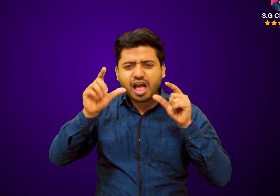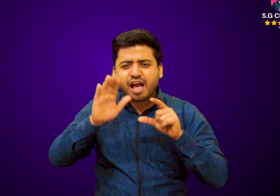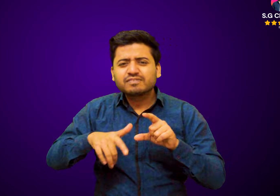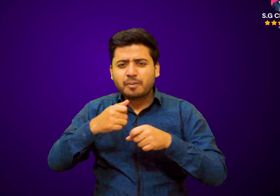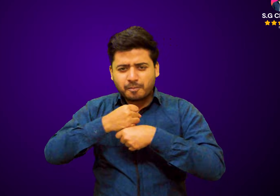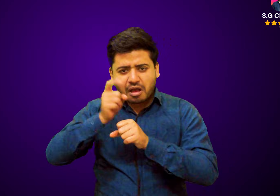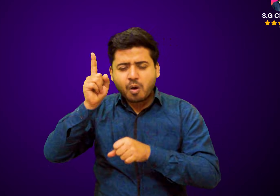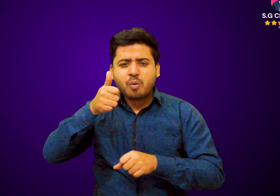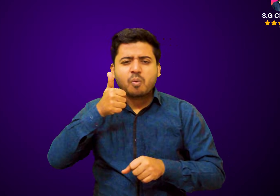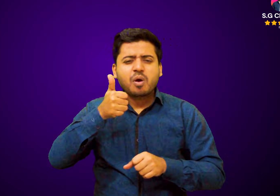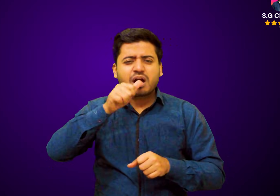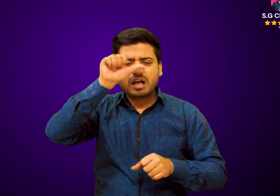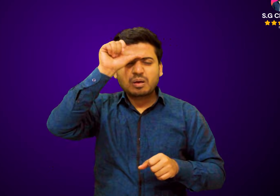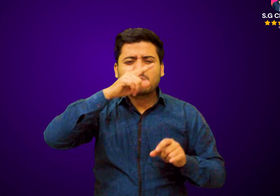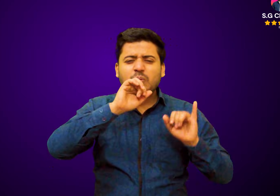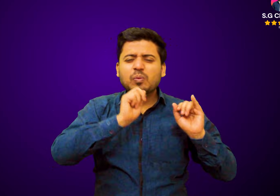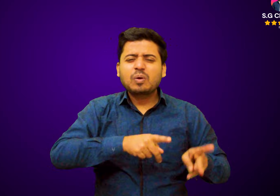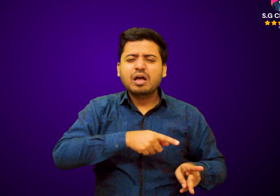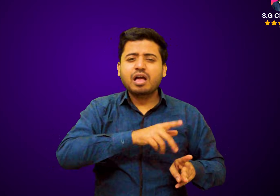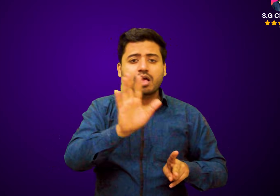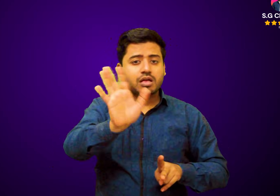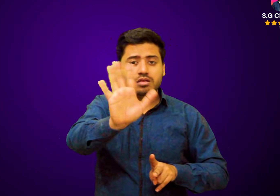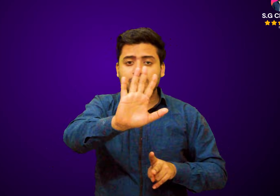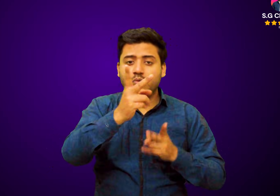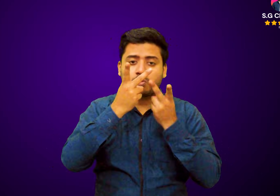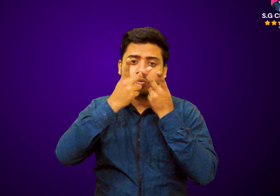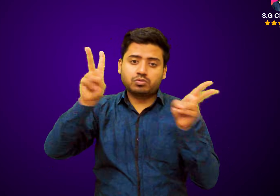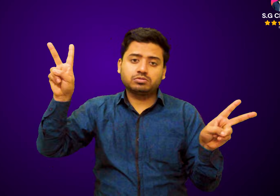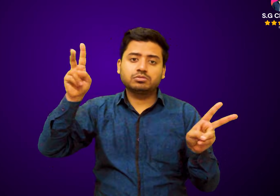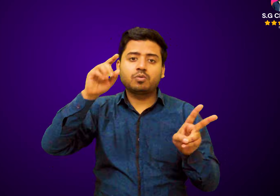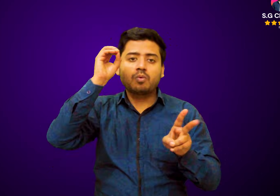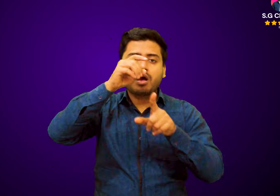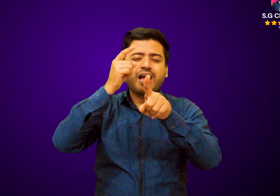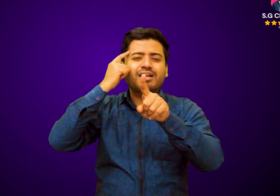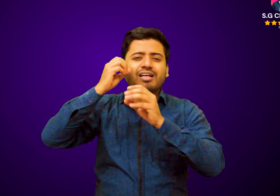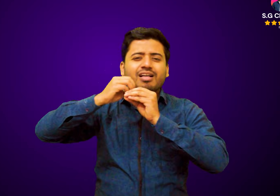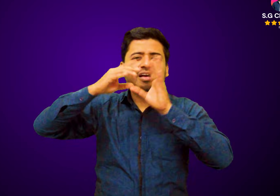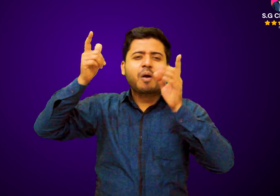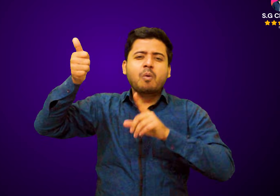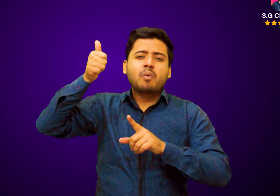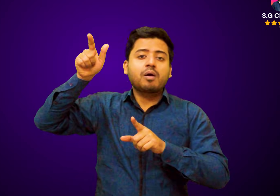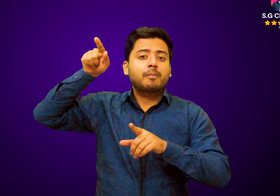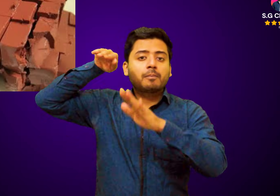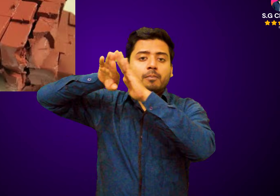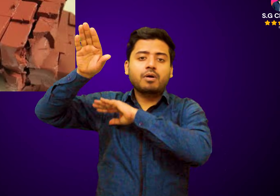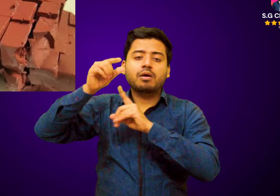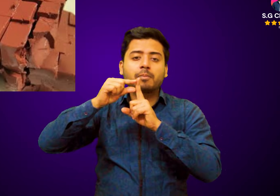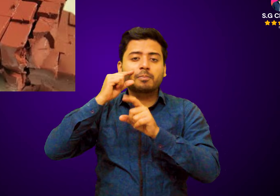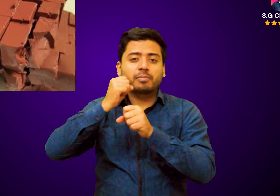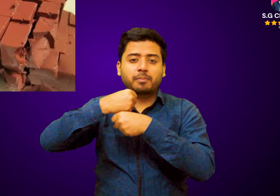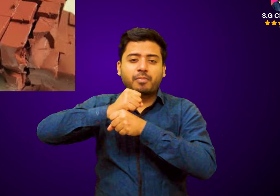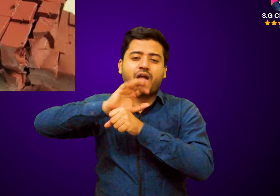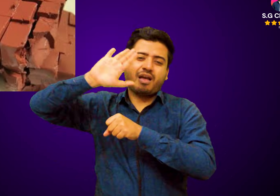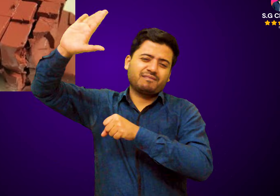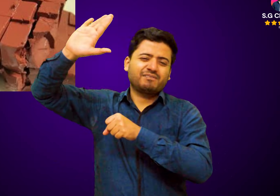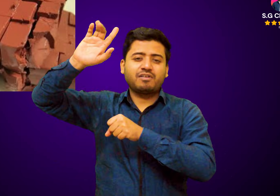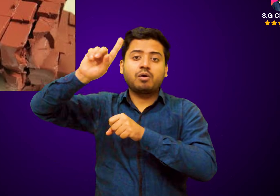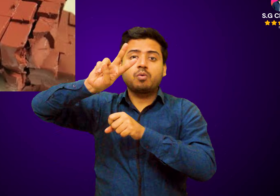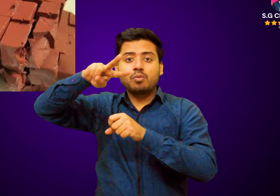artificial flavors. Explore tree to bar. Search for brands that highlight their bean to bar process, indicating higher quality and